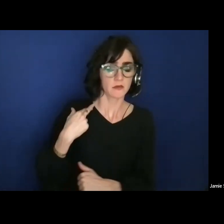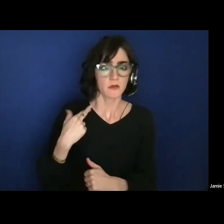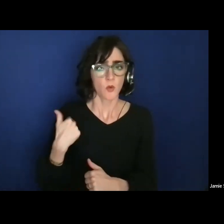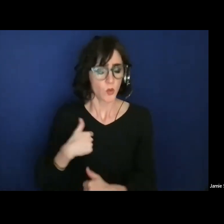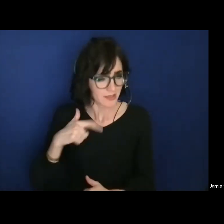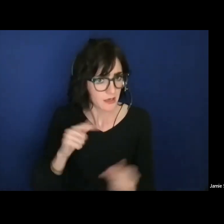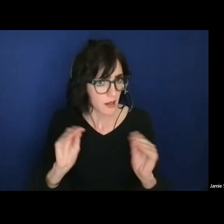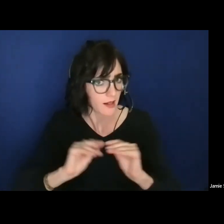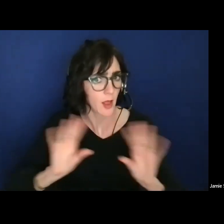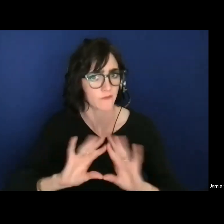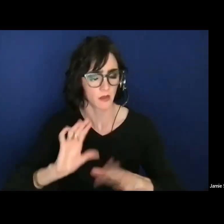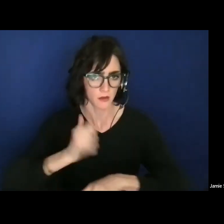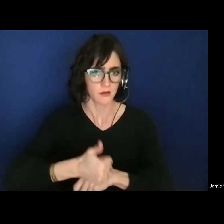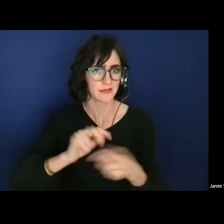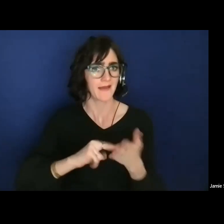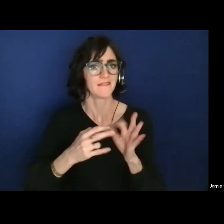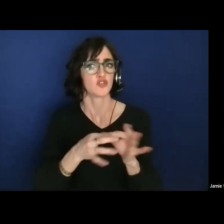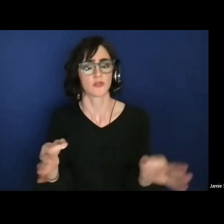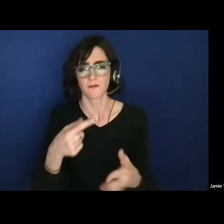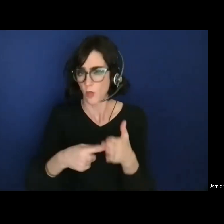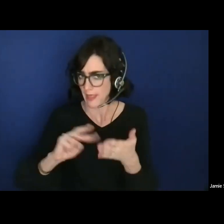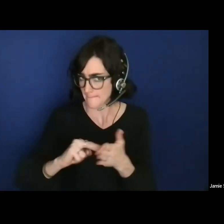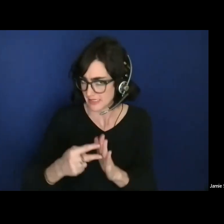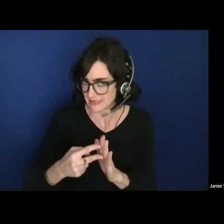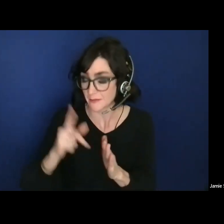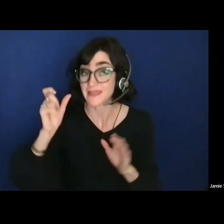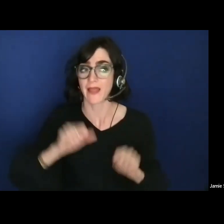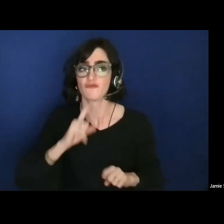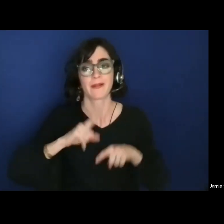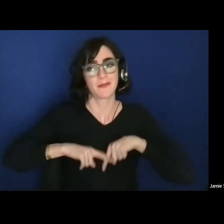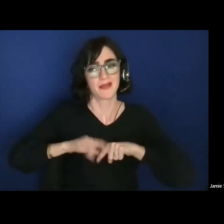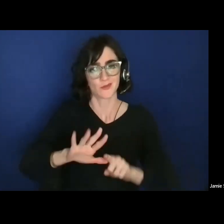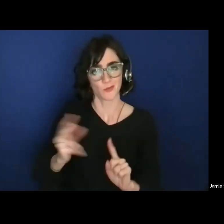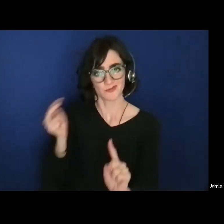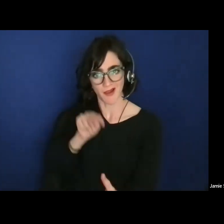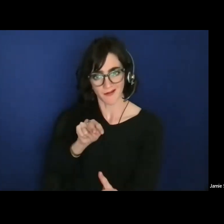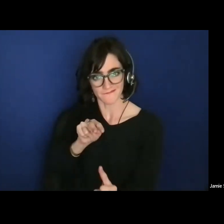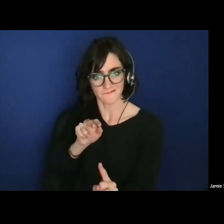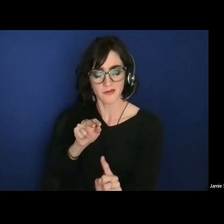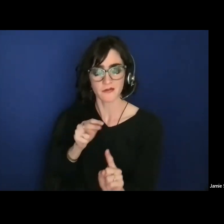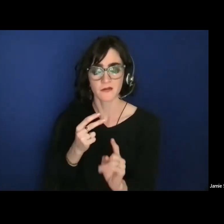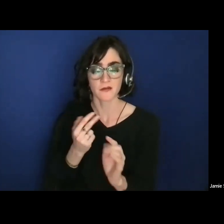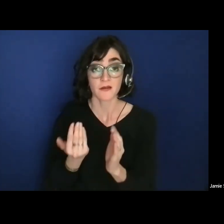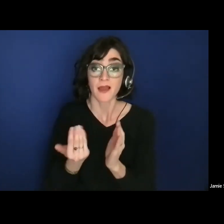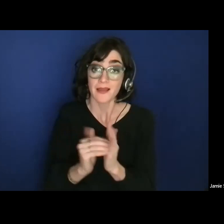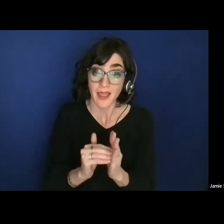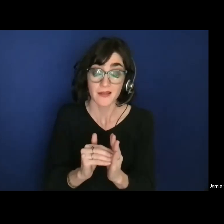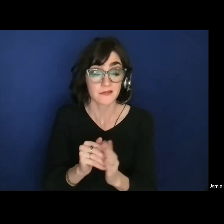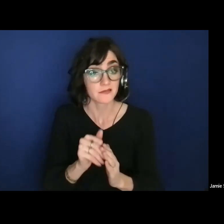what that is, because that's very subjective. And again, not trying to